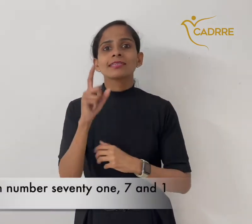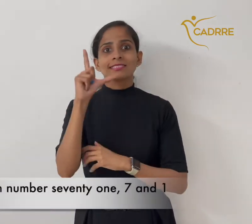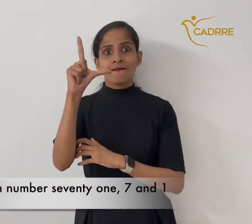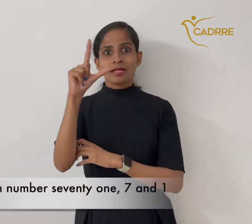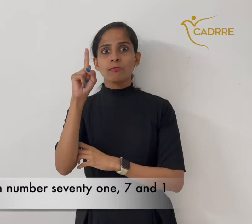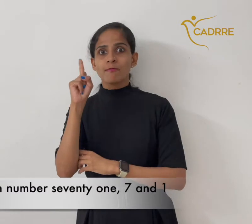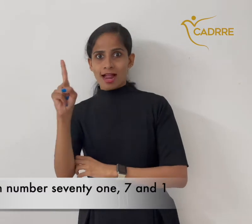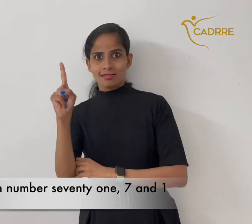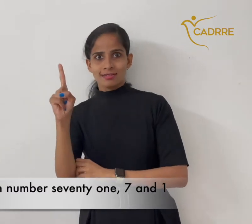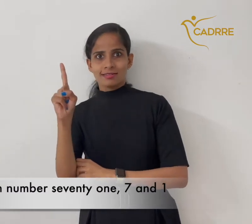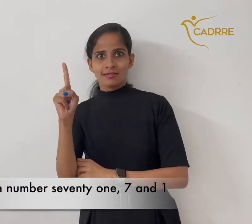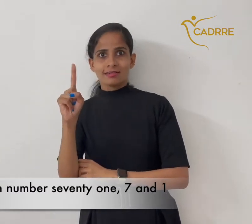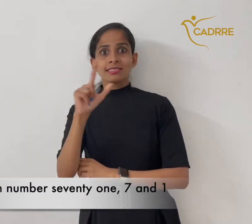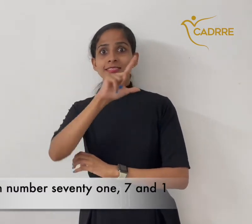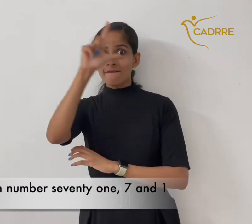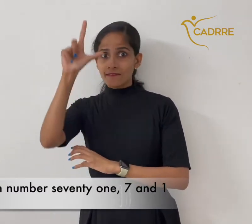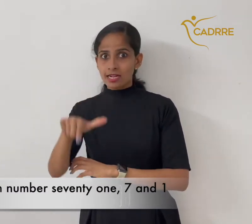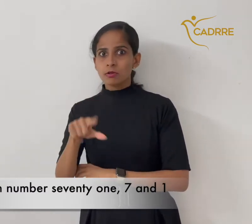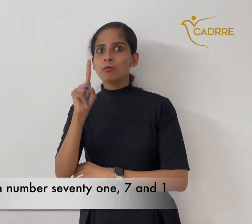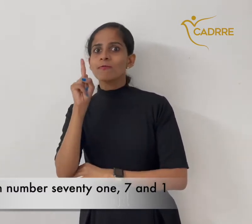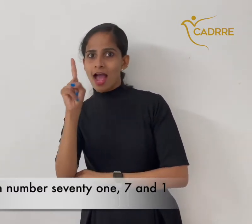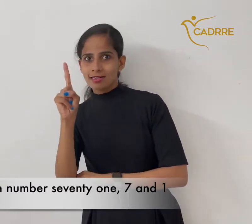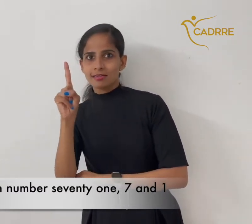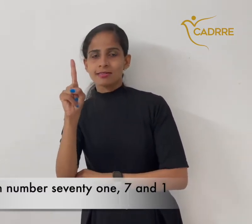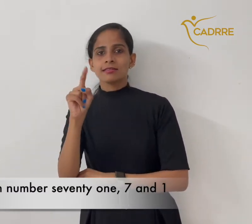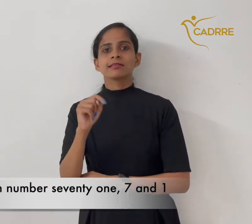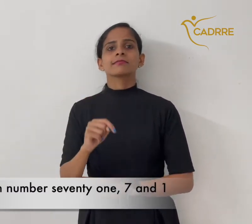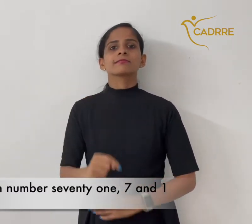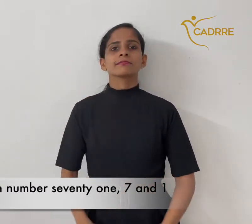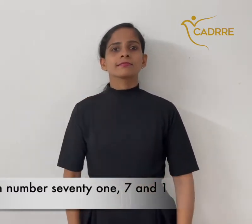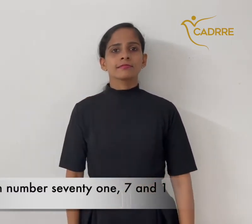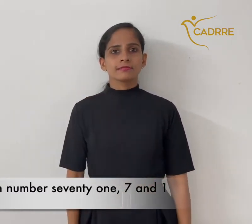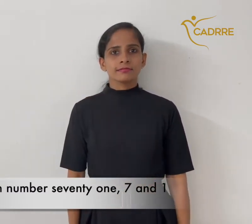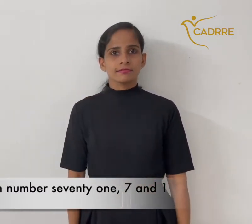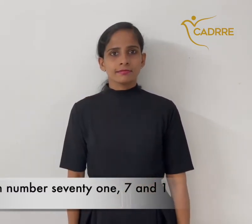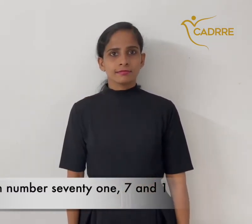This is lesson number 71. 7 and 1.